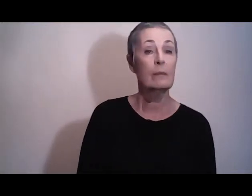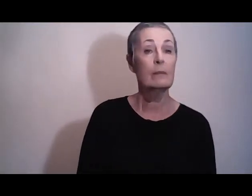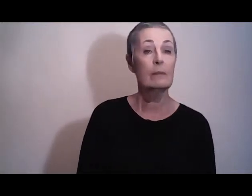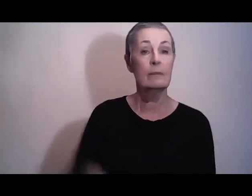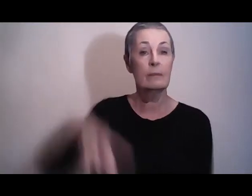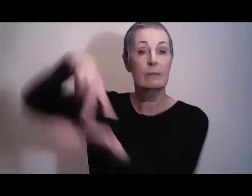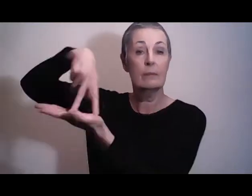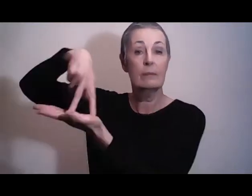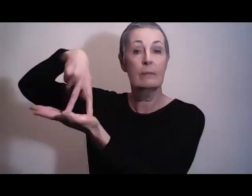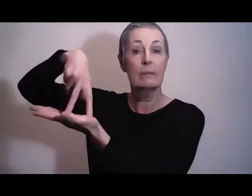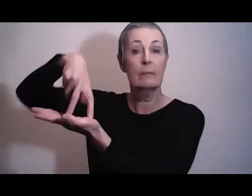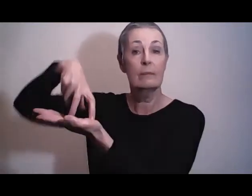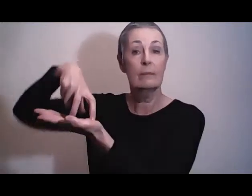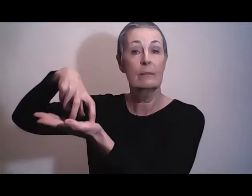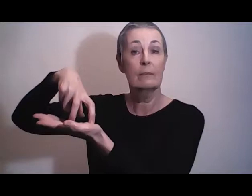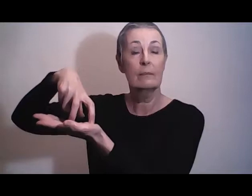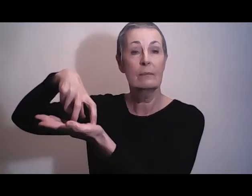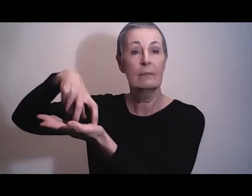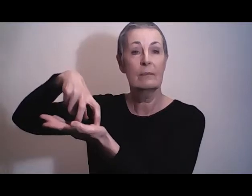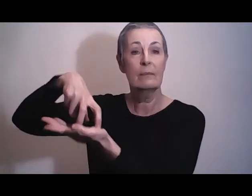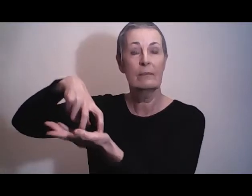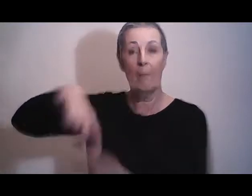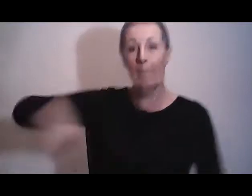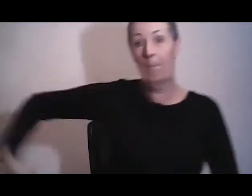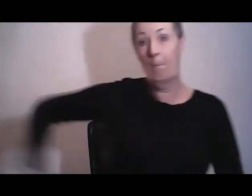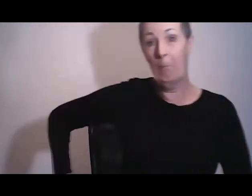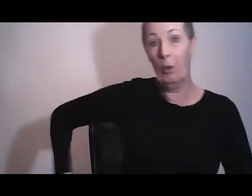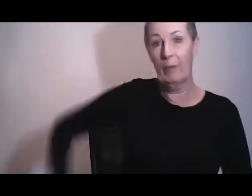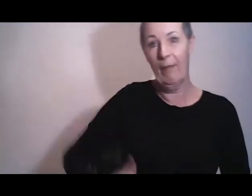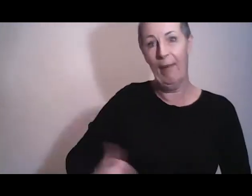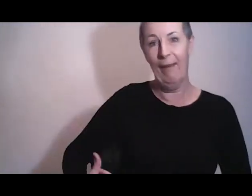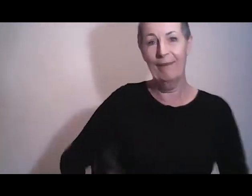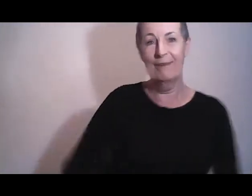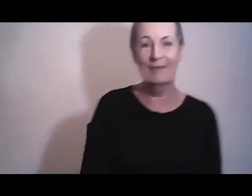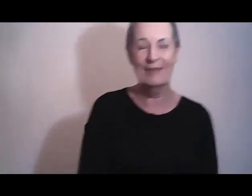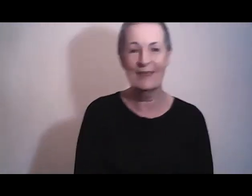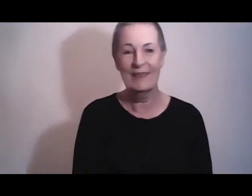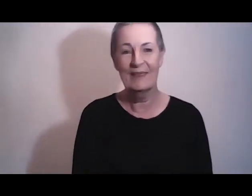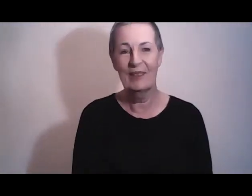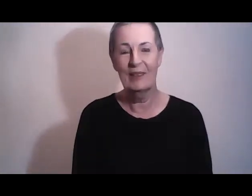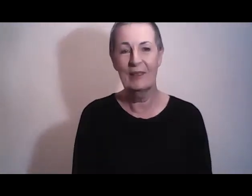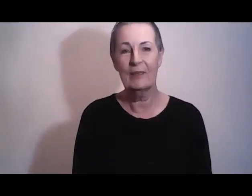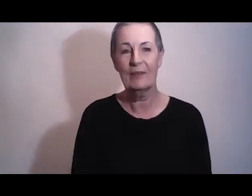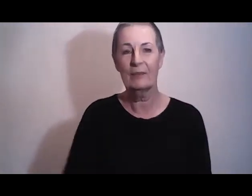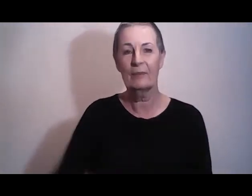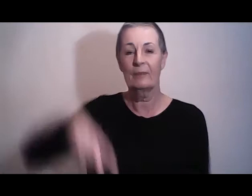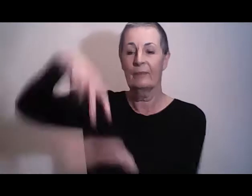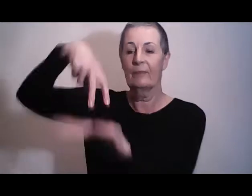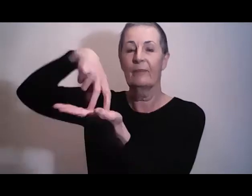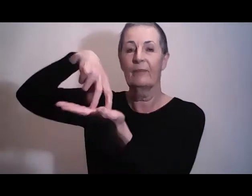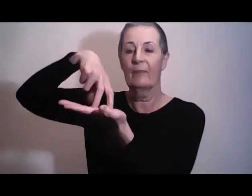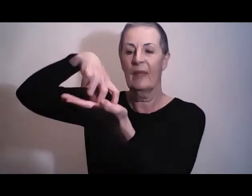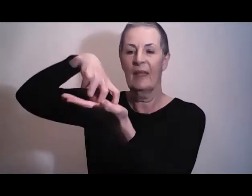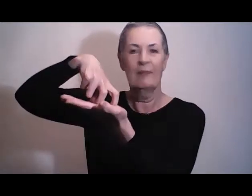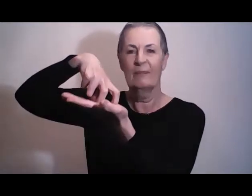So first of all, you can stick your bum out, making sure that your knees are not over your